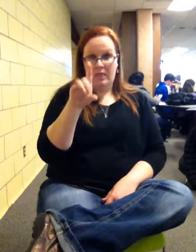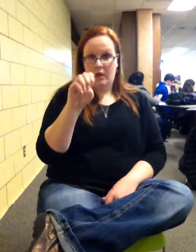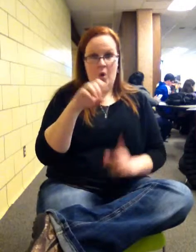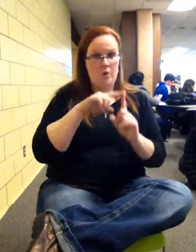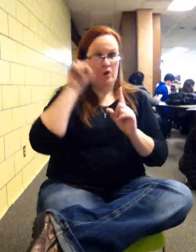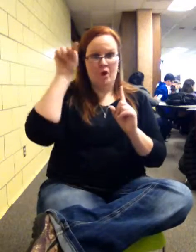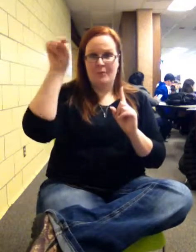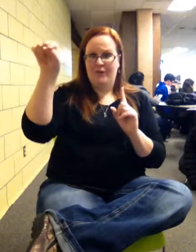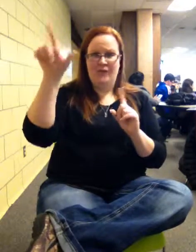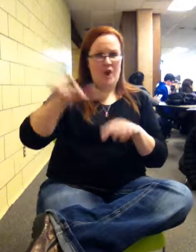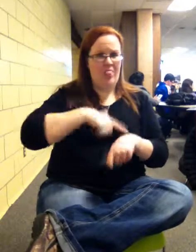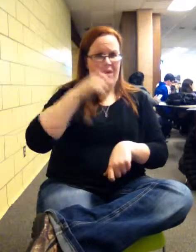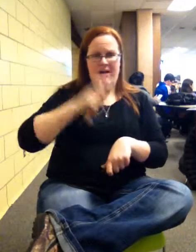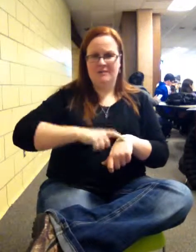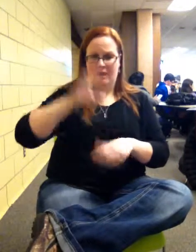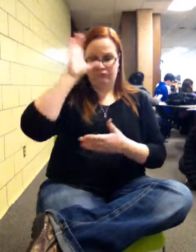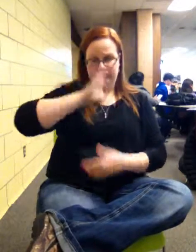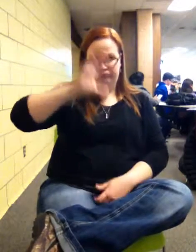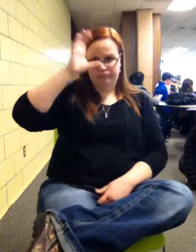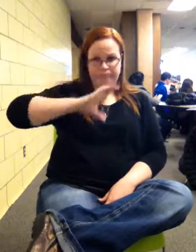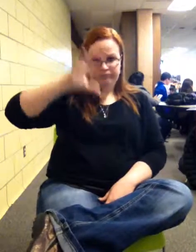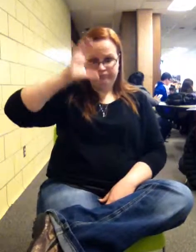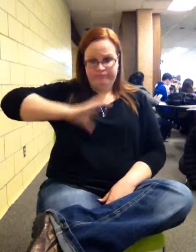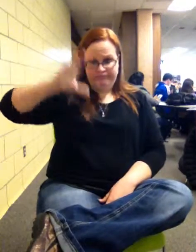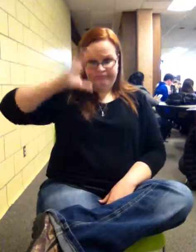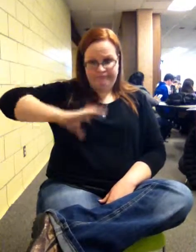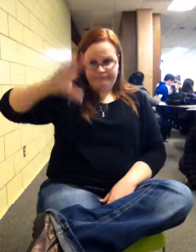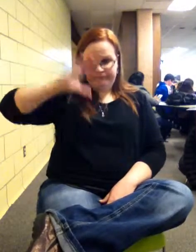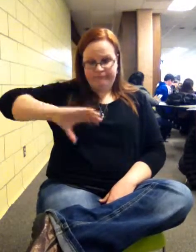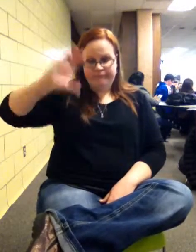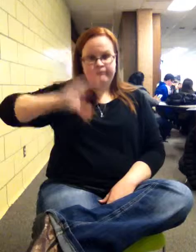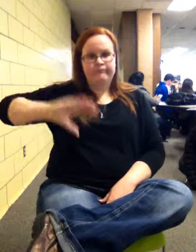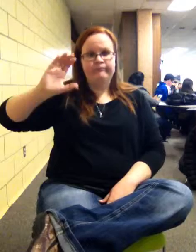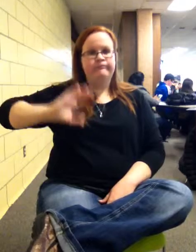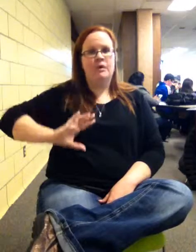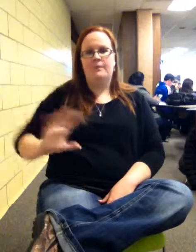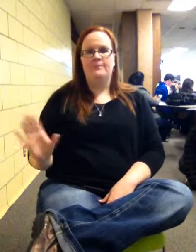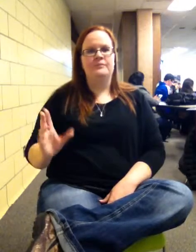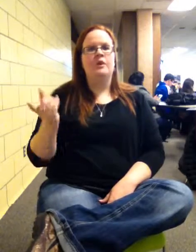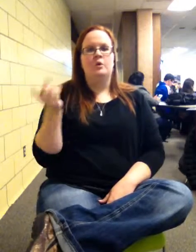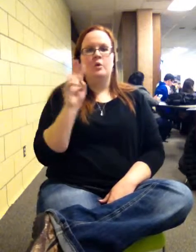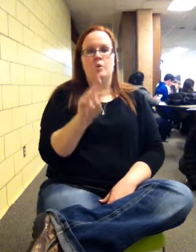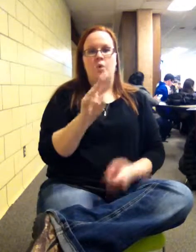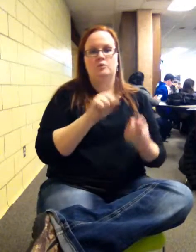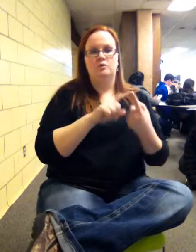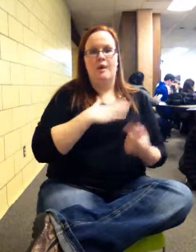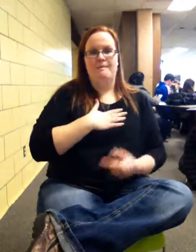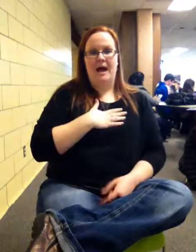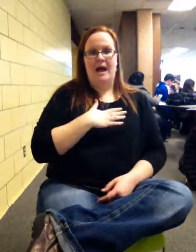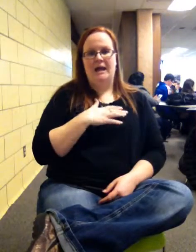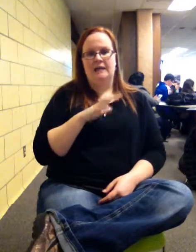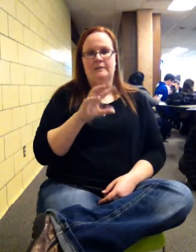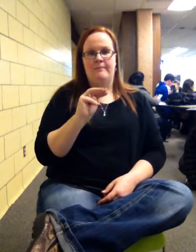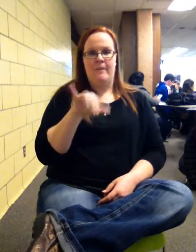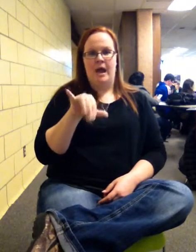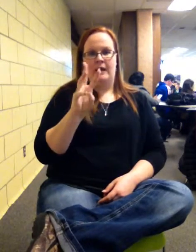long time looking for your industry. So if you go to your MyWSU, and I've pulled up mine, and it looks a little